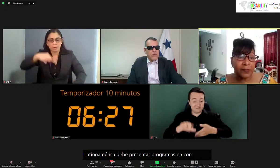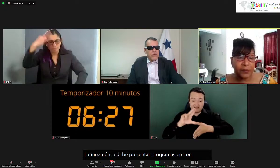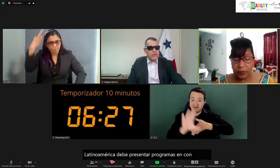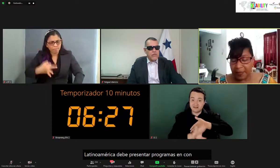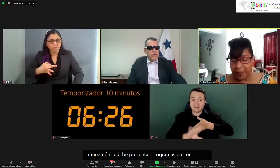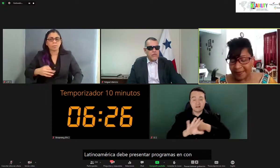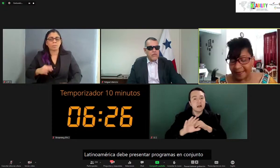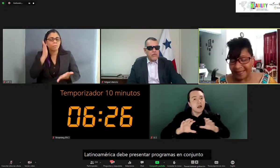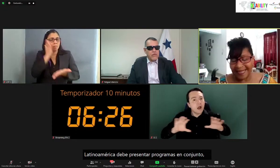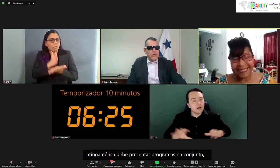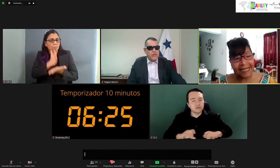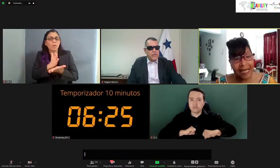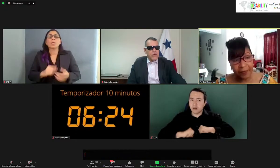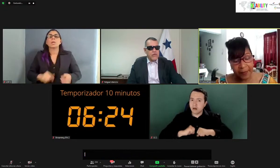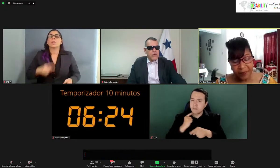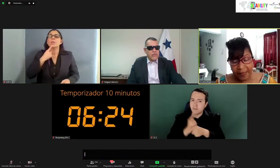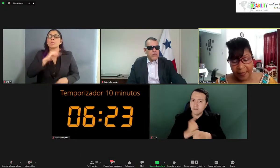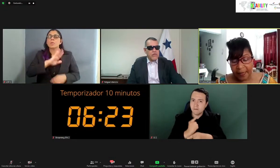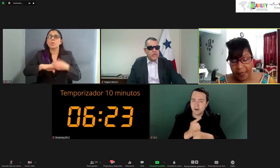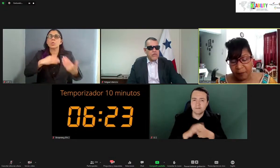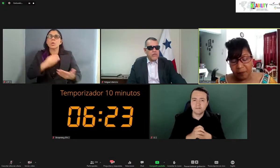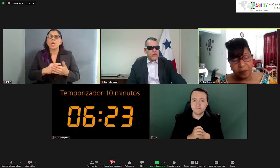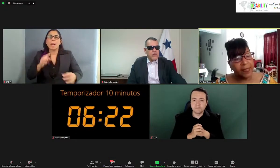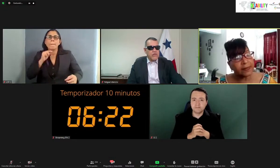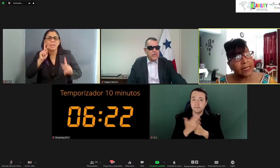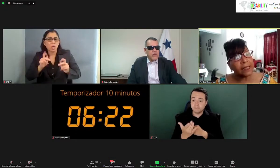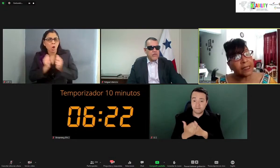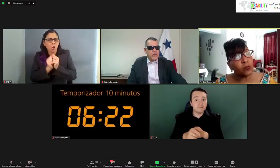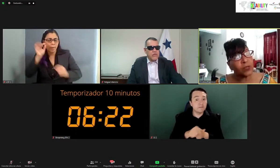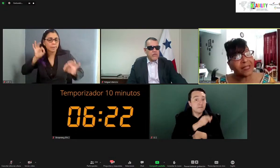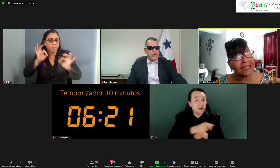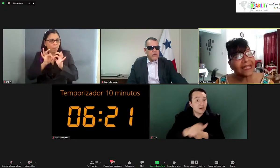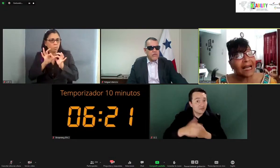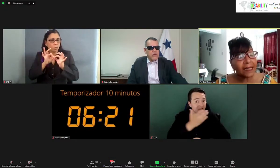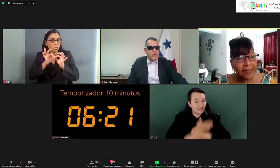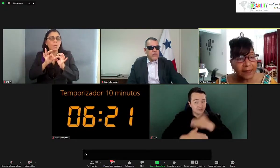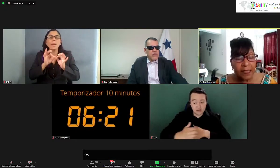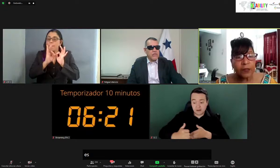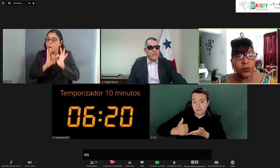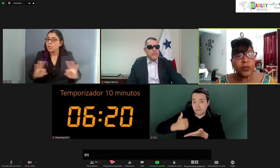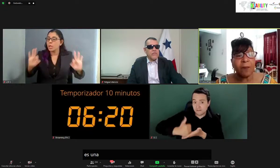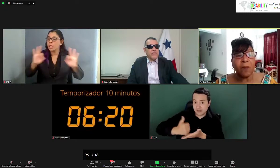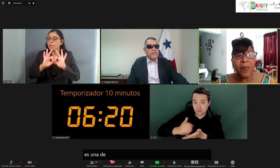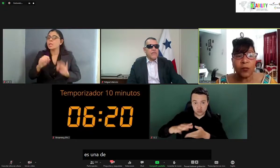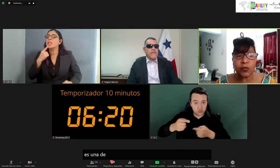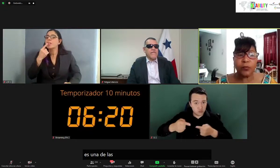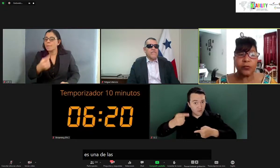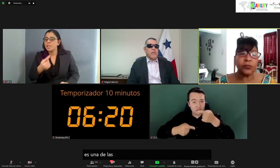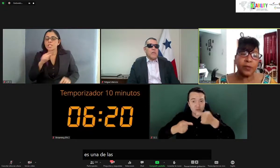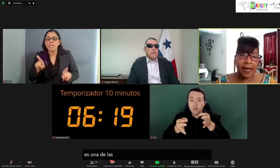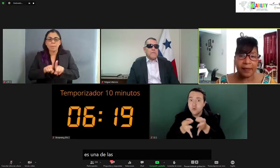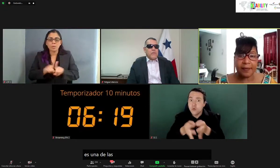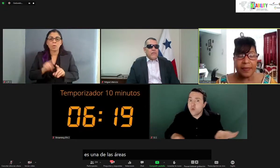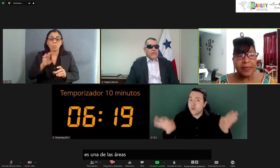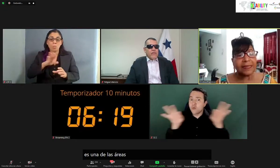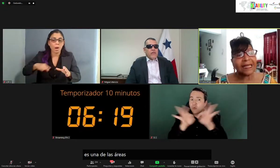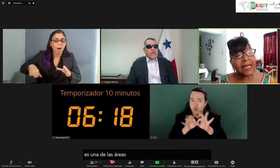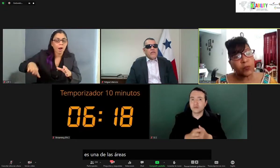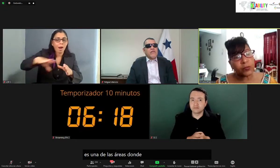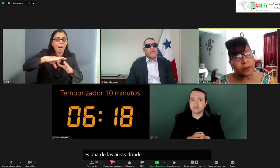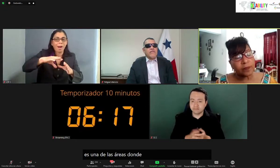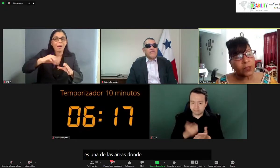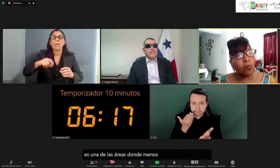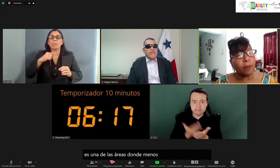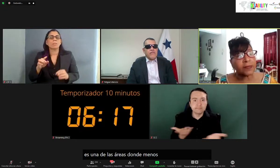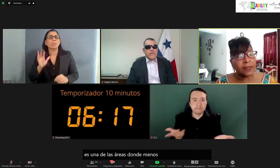actions political participation of persons with disabilities is key and it is one of the areas where